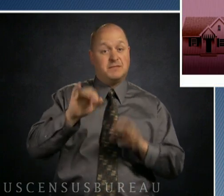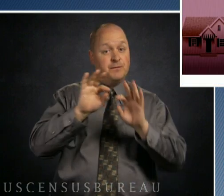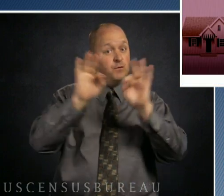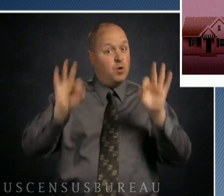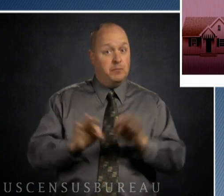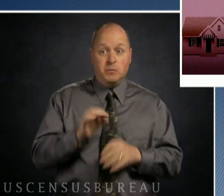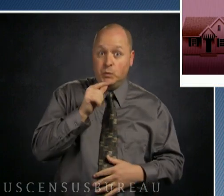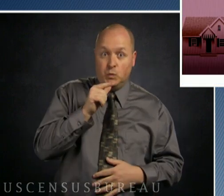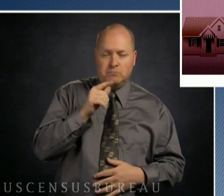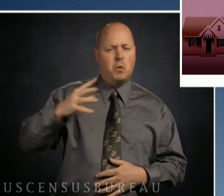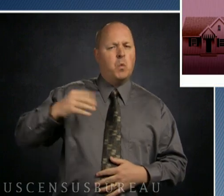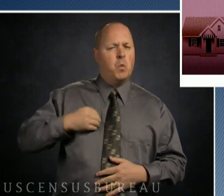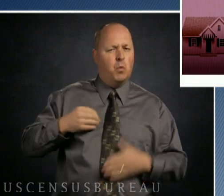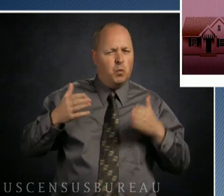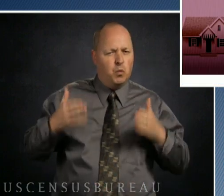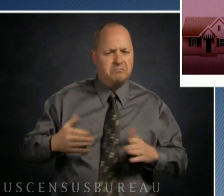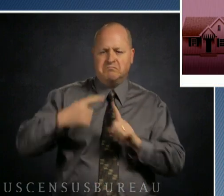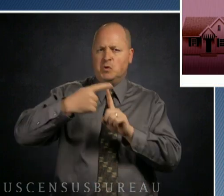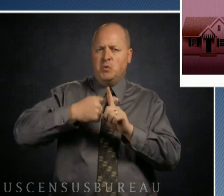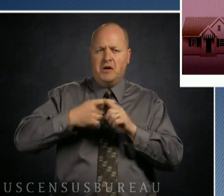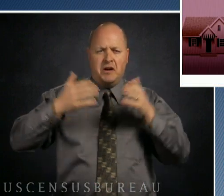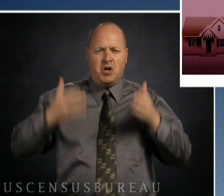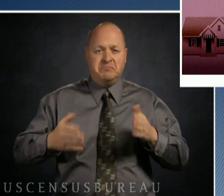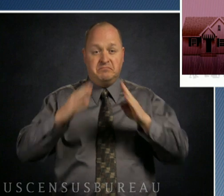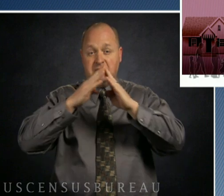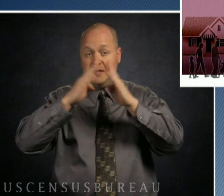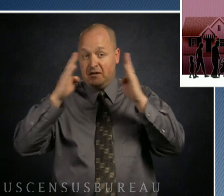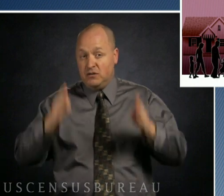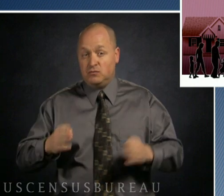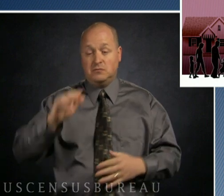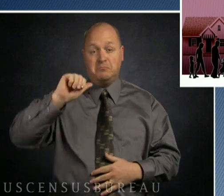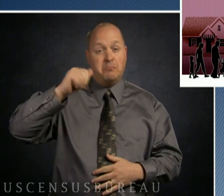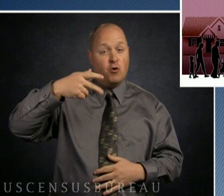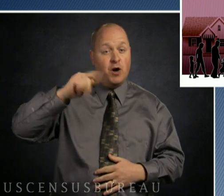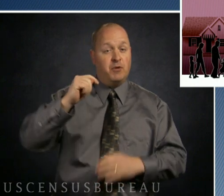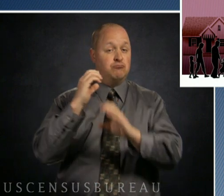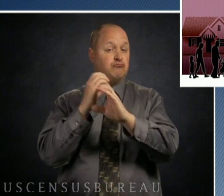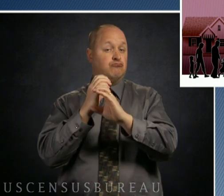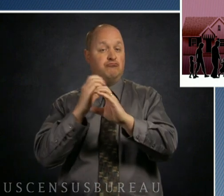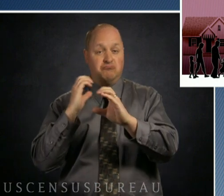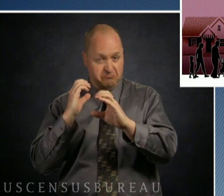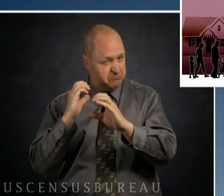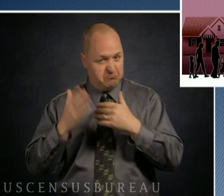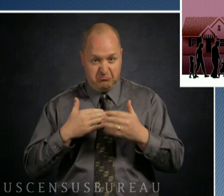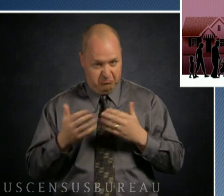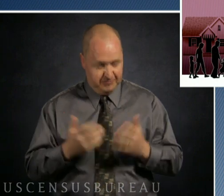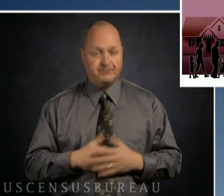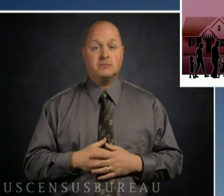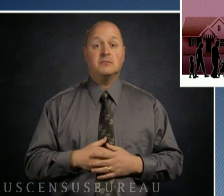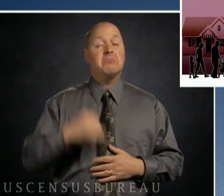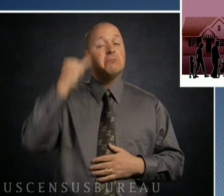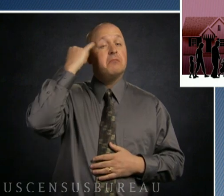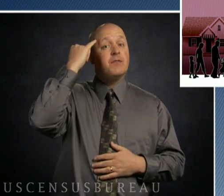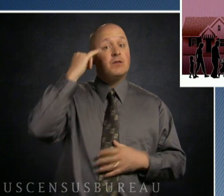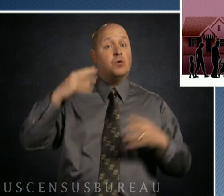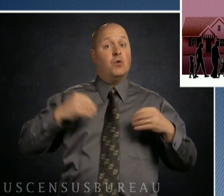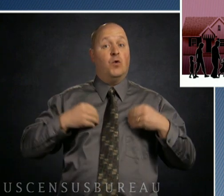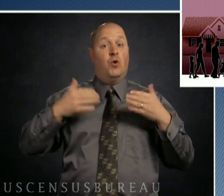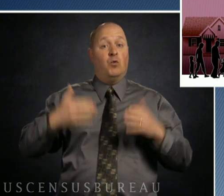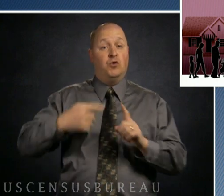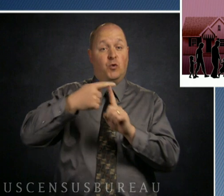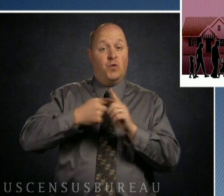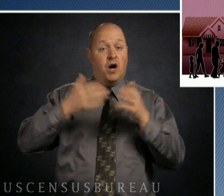The best person to complete the form is the owner or renter of this house, apartment, or mobile home. If the